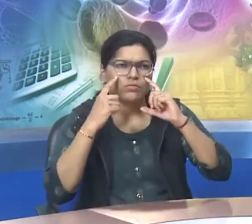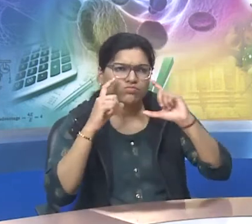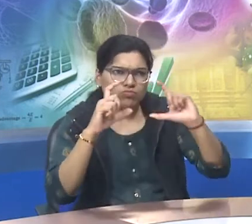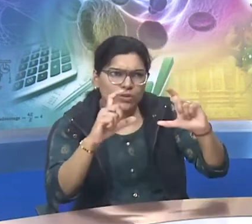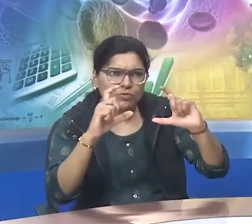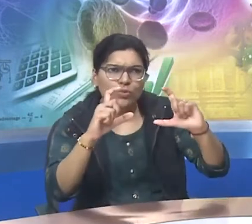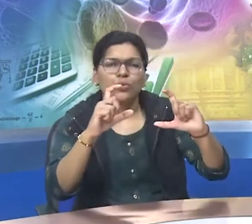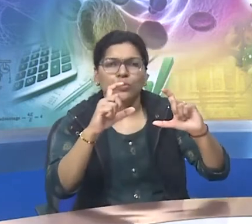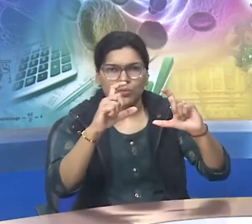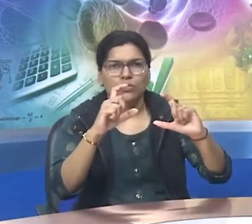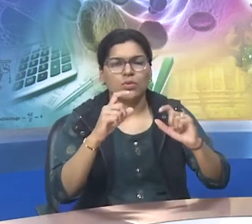someone who is together.